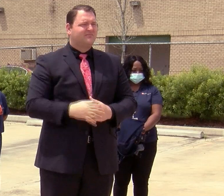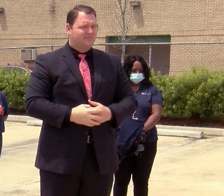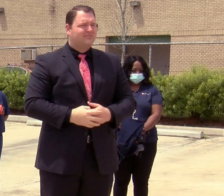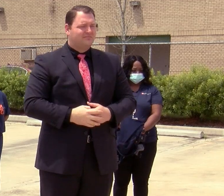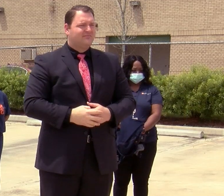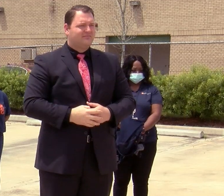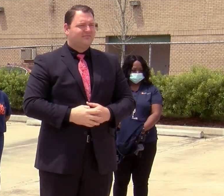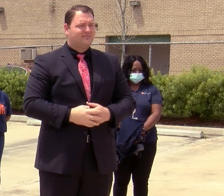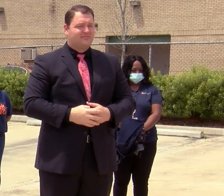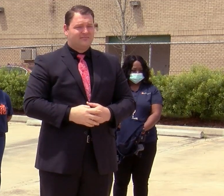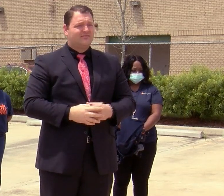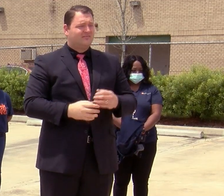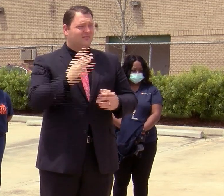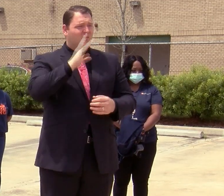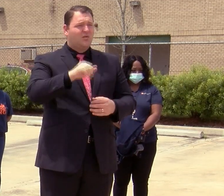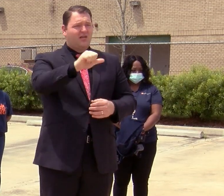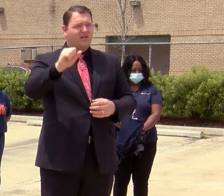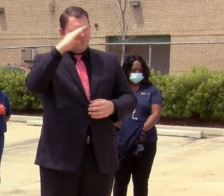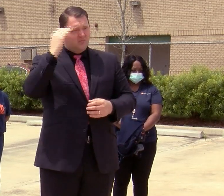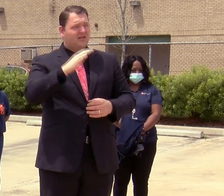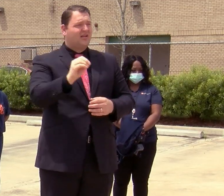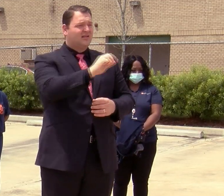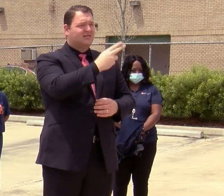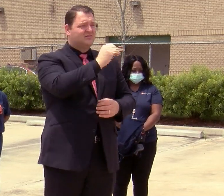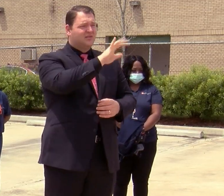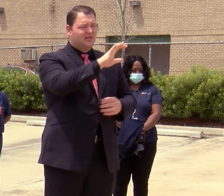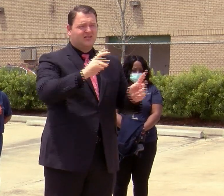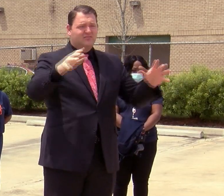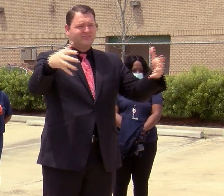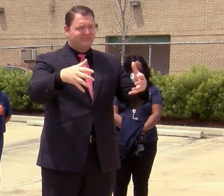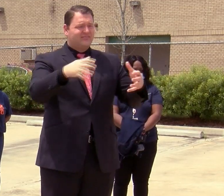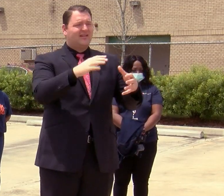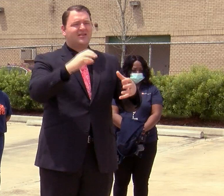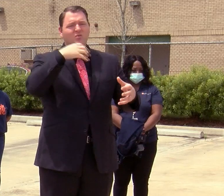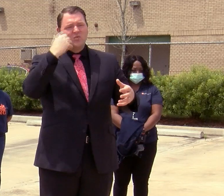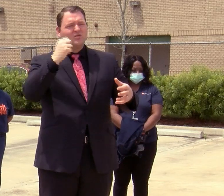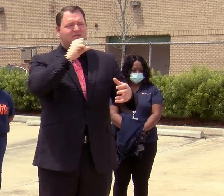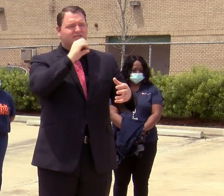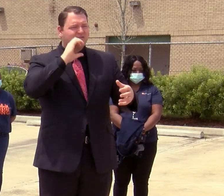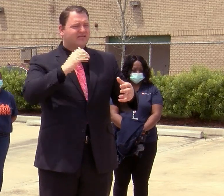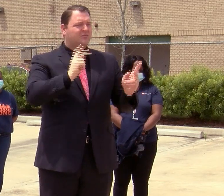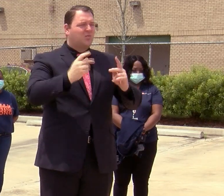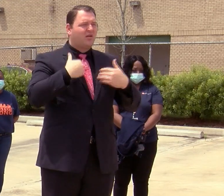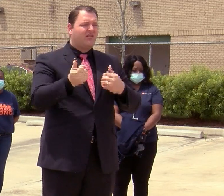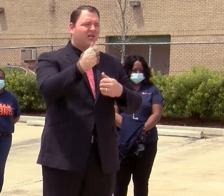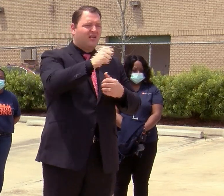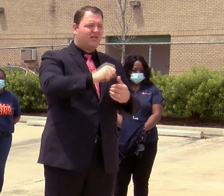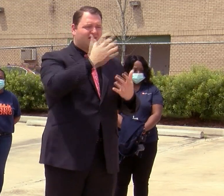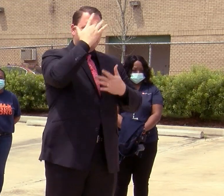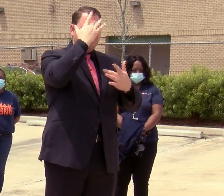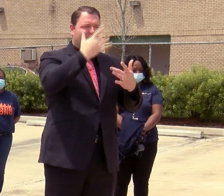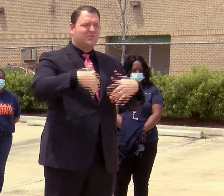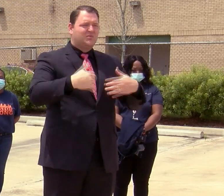512-883-2400. We know that African Americans and Hispanics, along with the elderly and people with underlying chronic health conditions,